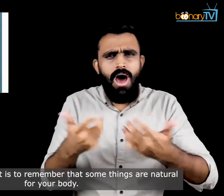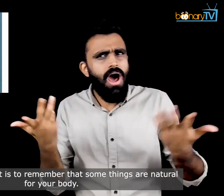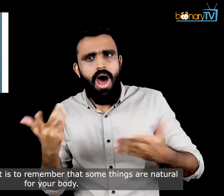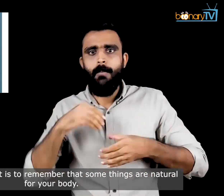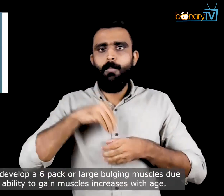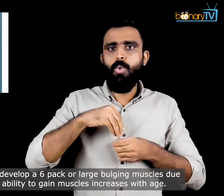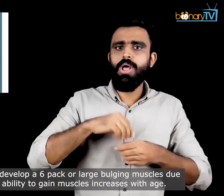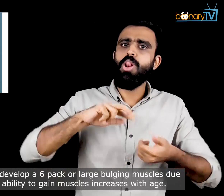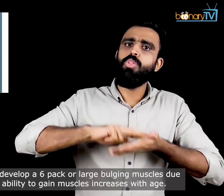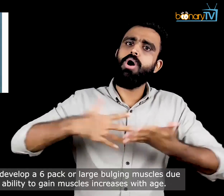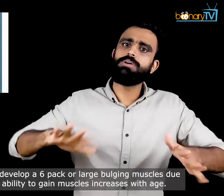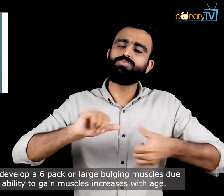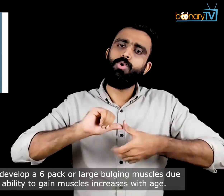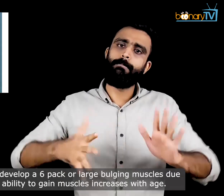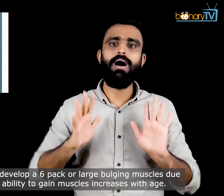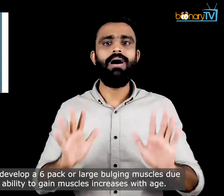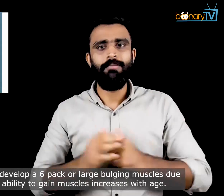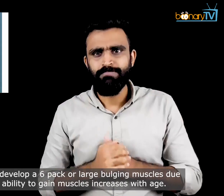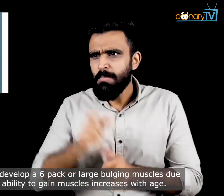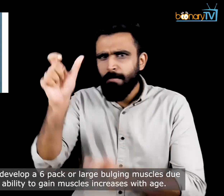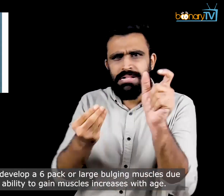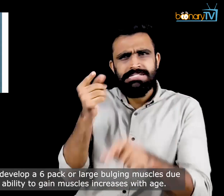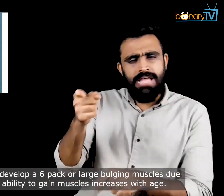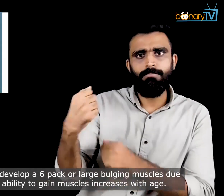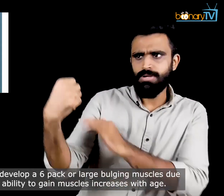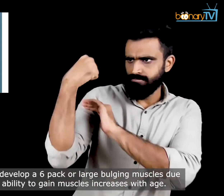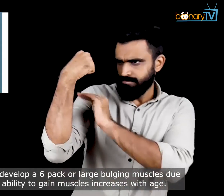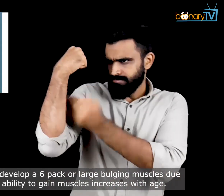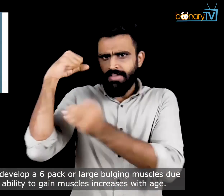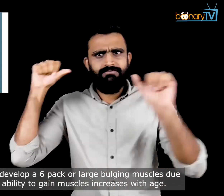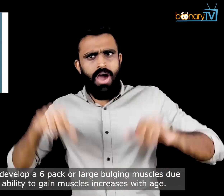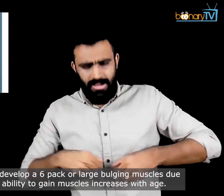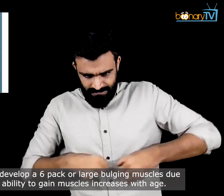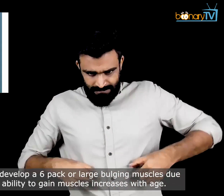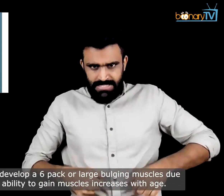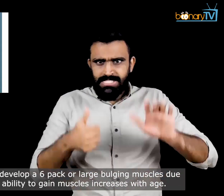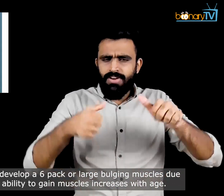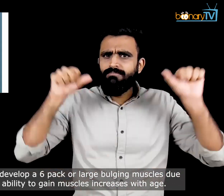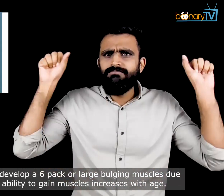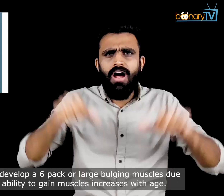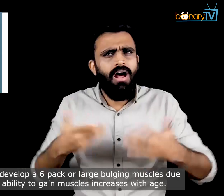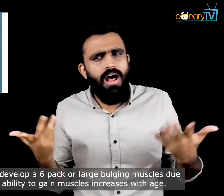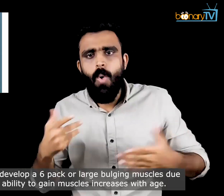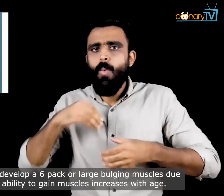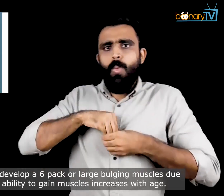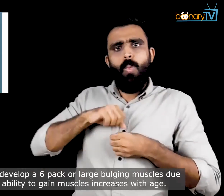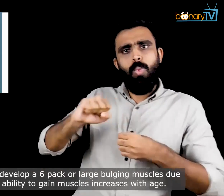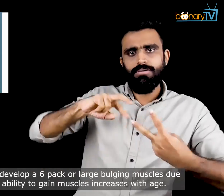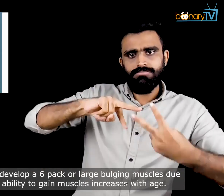some bodies won't develop a six-pack or large bulging muscles due to genetics the